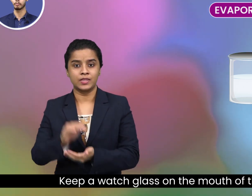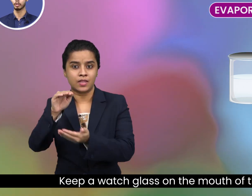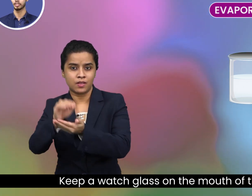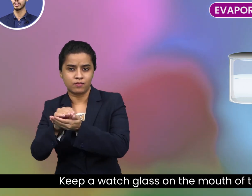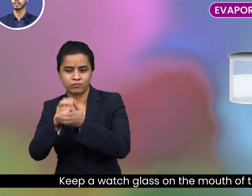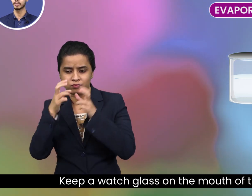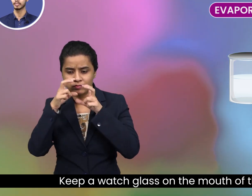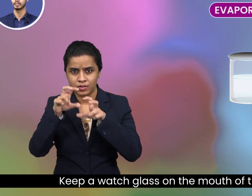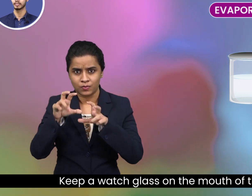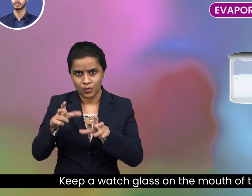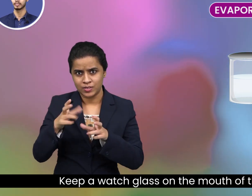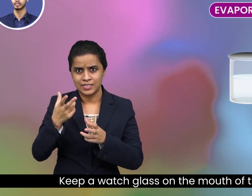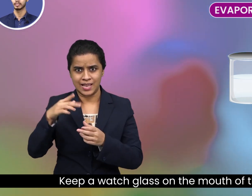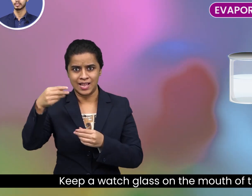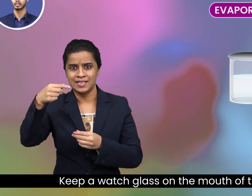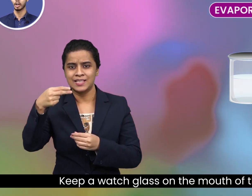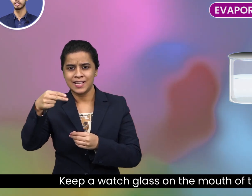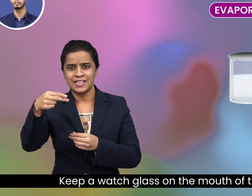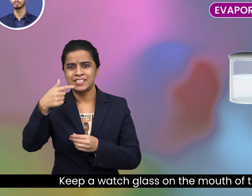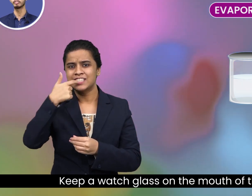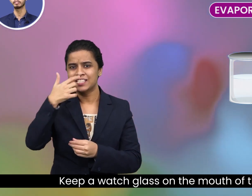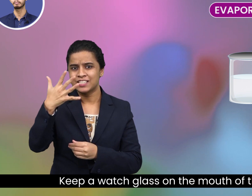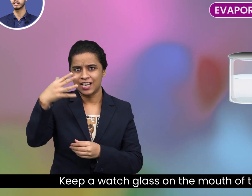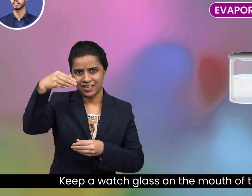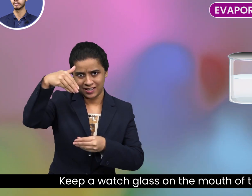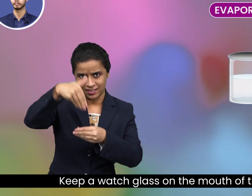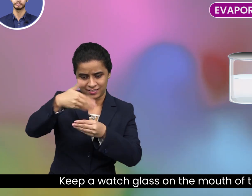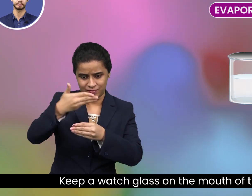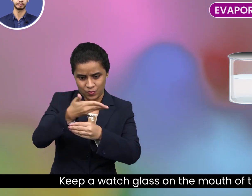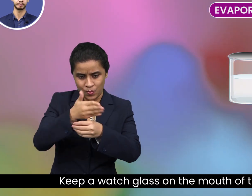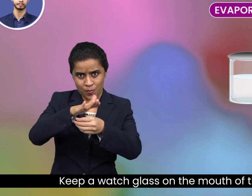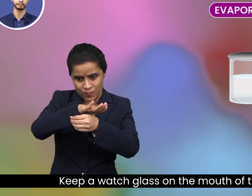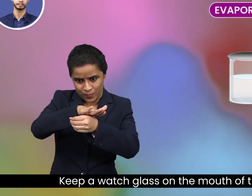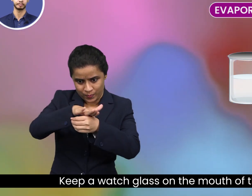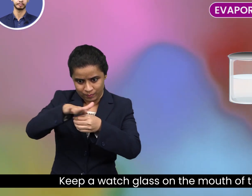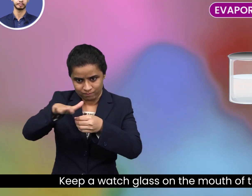Keep a watch glass on the mouth of the beaker.